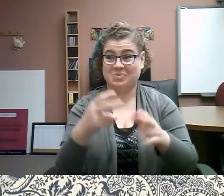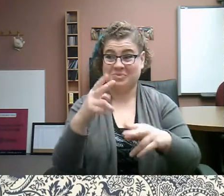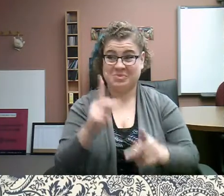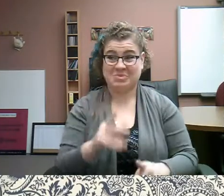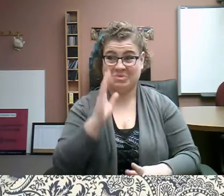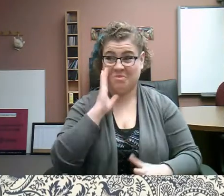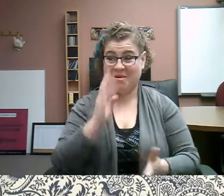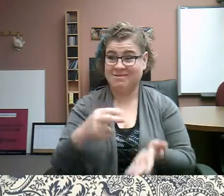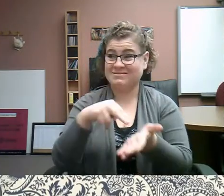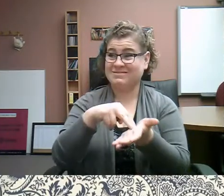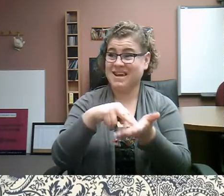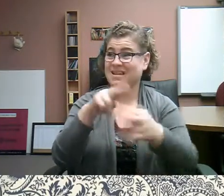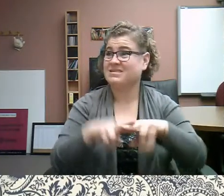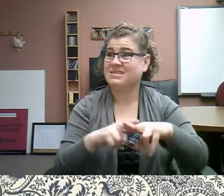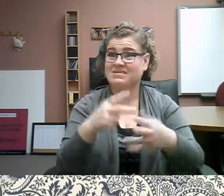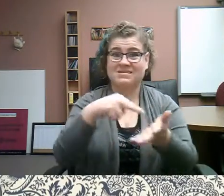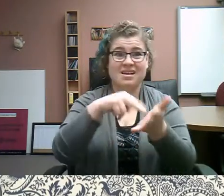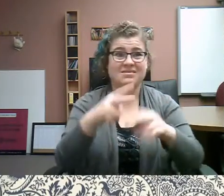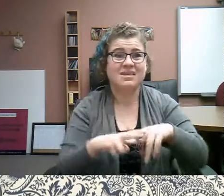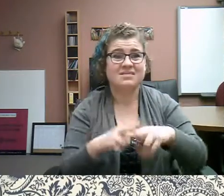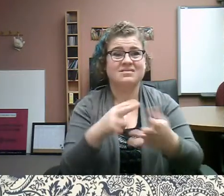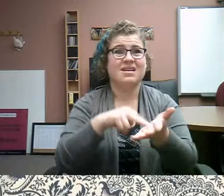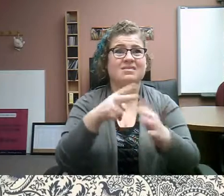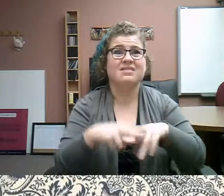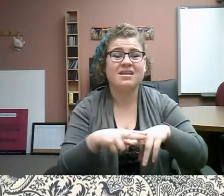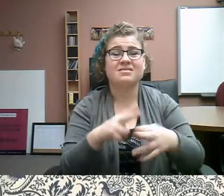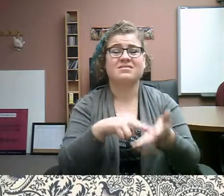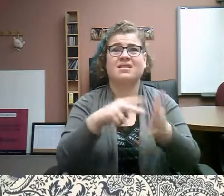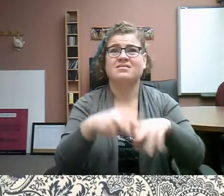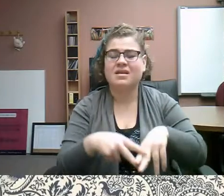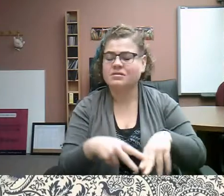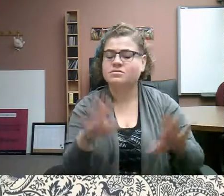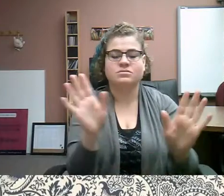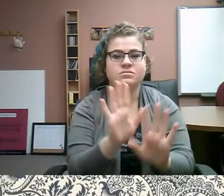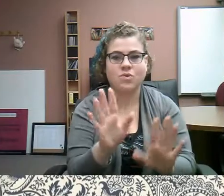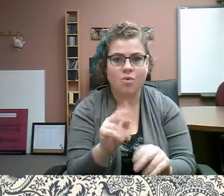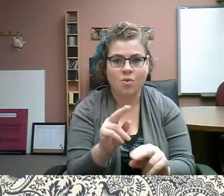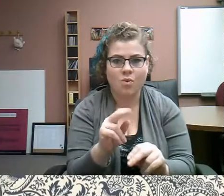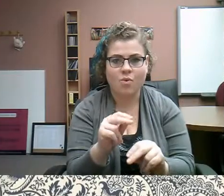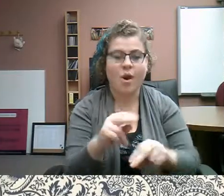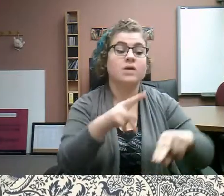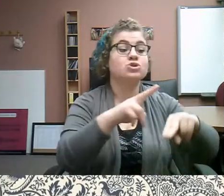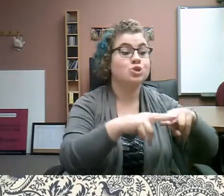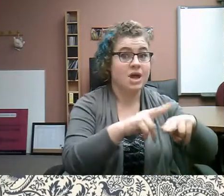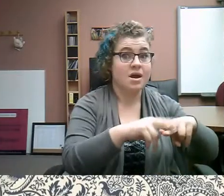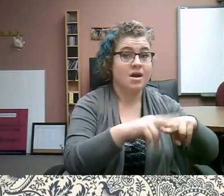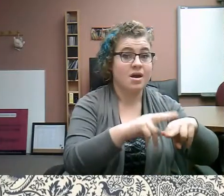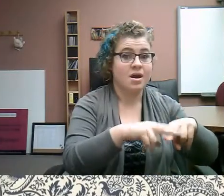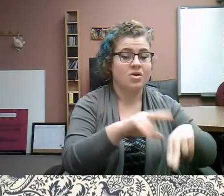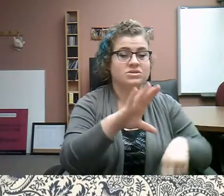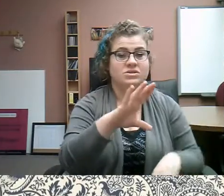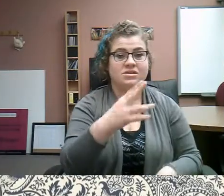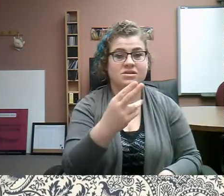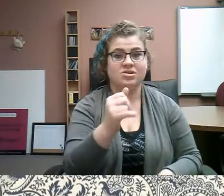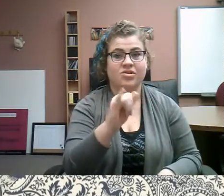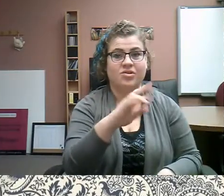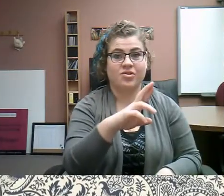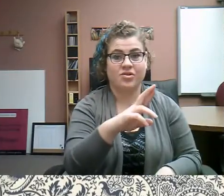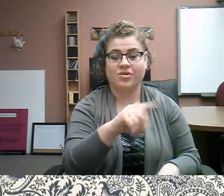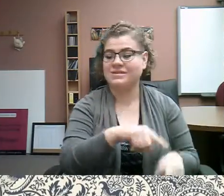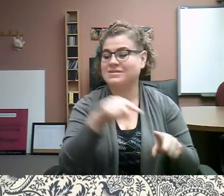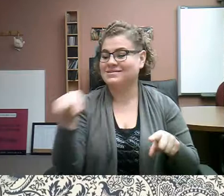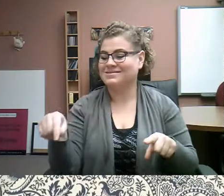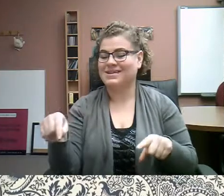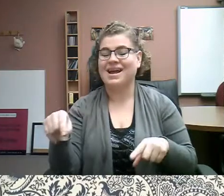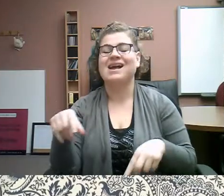sit, sit, sit. And that poor person would have to stand up, sit down, stand up, sit down, stand up, sit down, stand up, sit down. No, no, we don't want to do that. So this